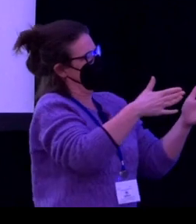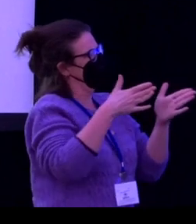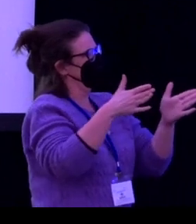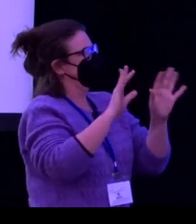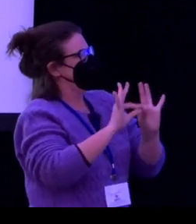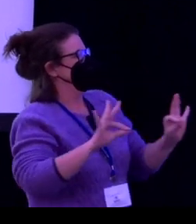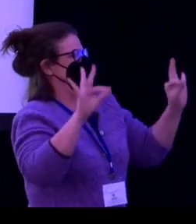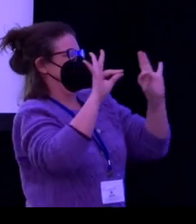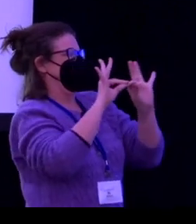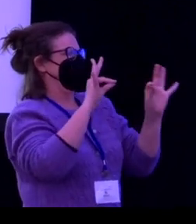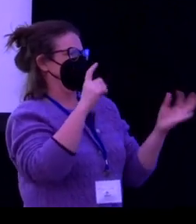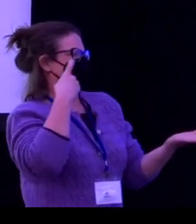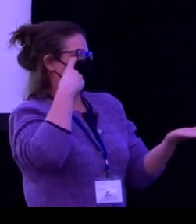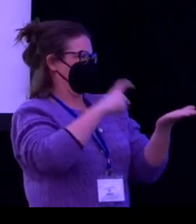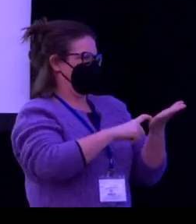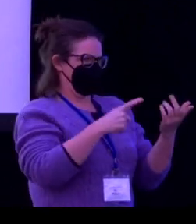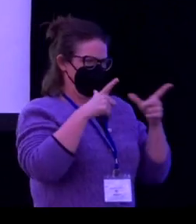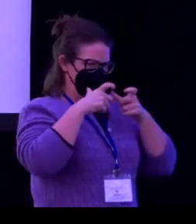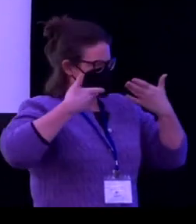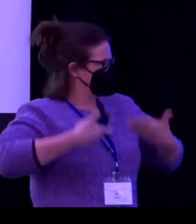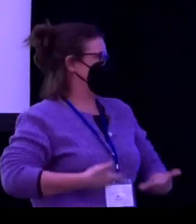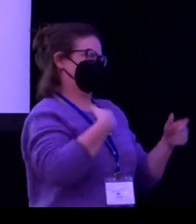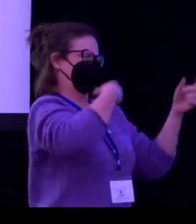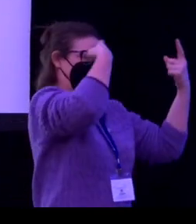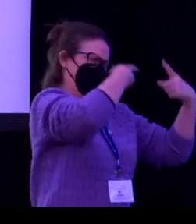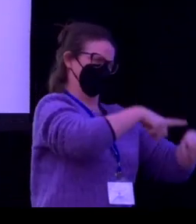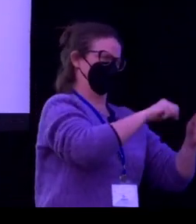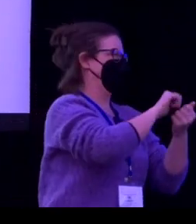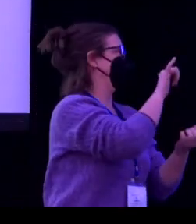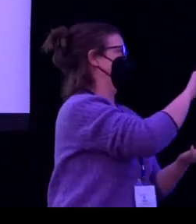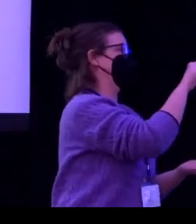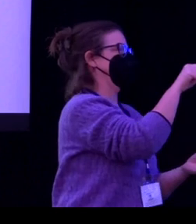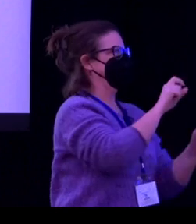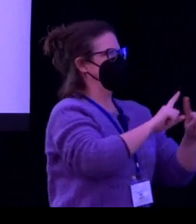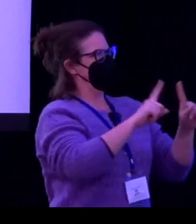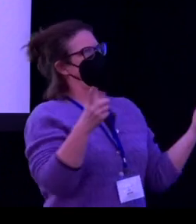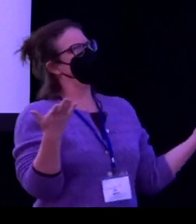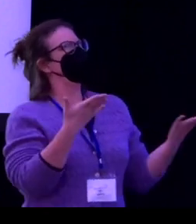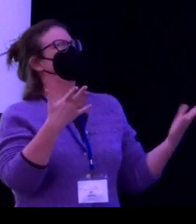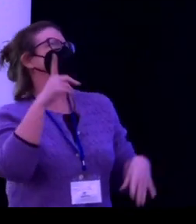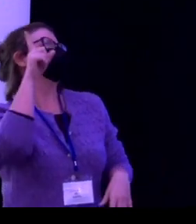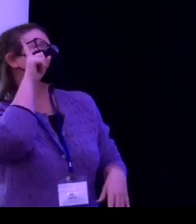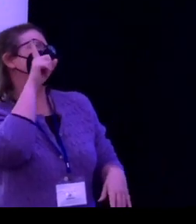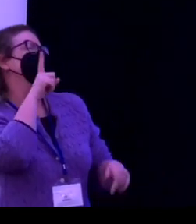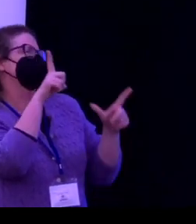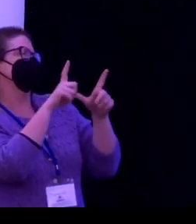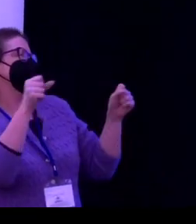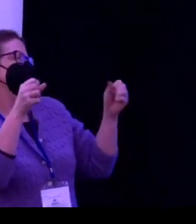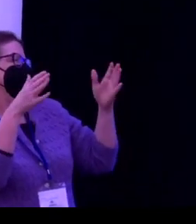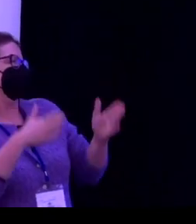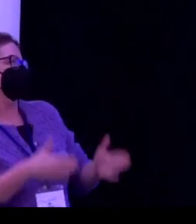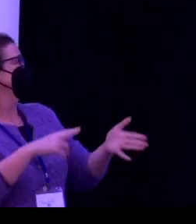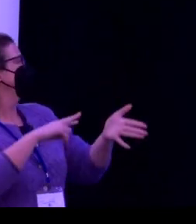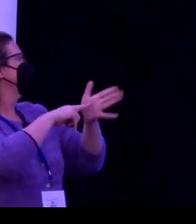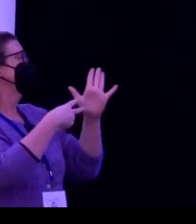But certainly in many ways, it is so important to recognize who we are as researchers. I certainly agree